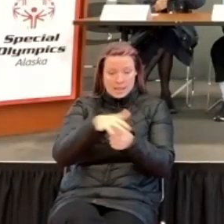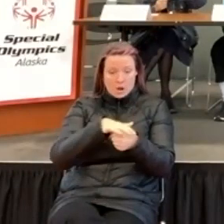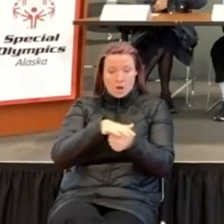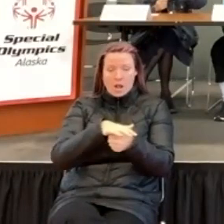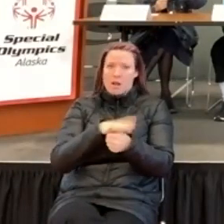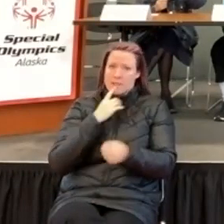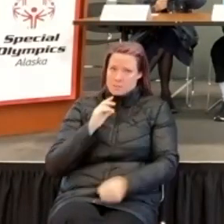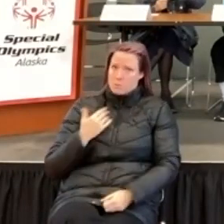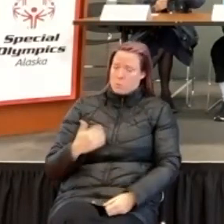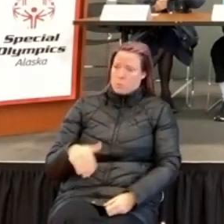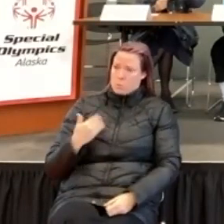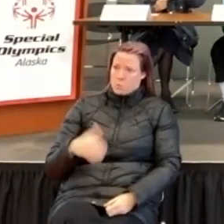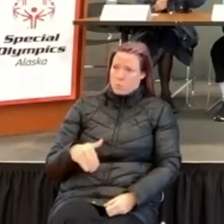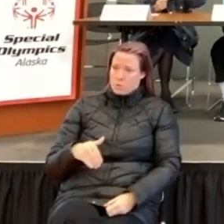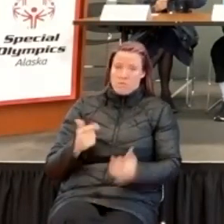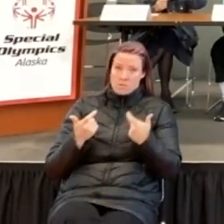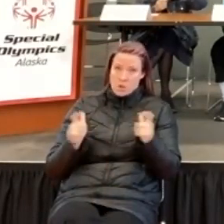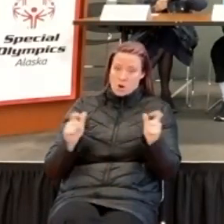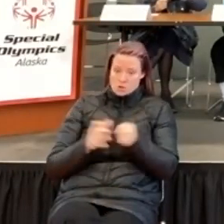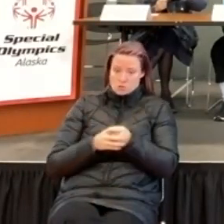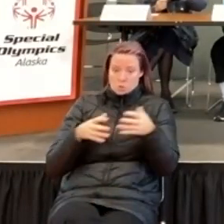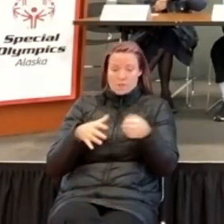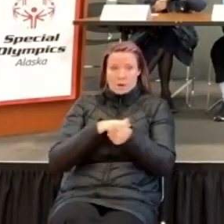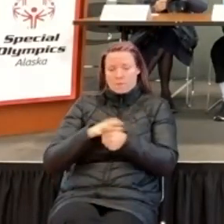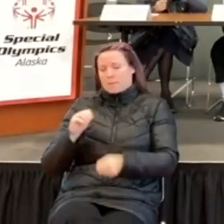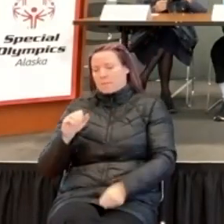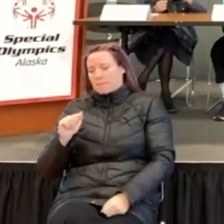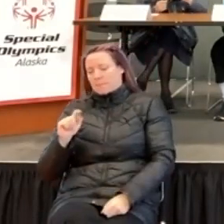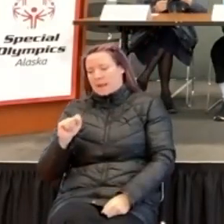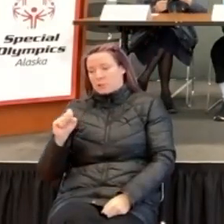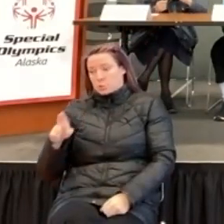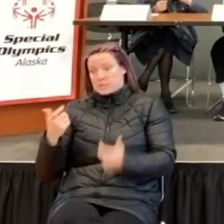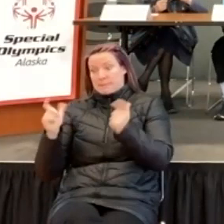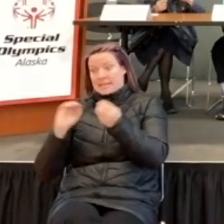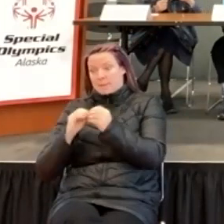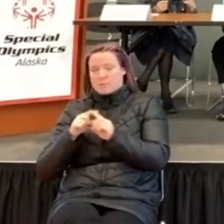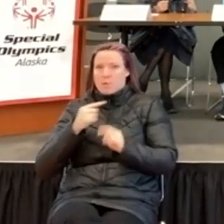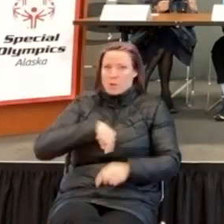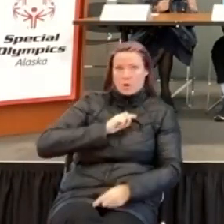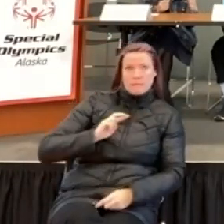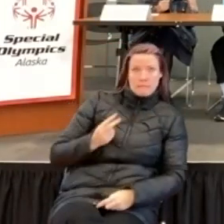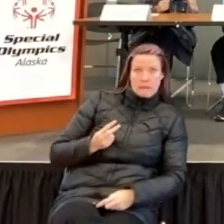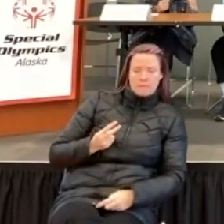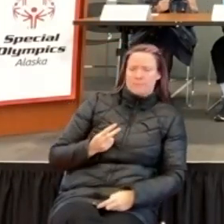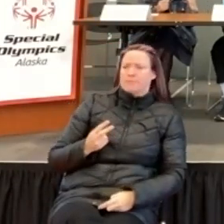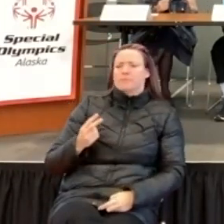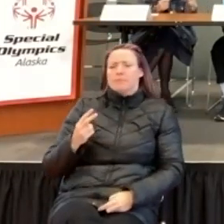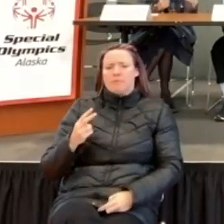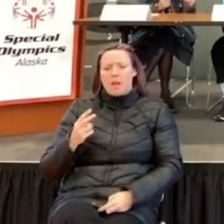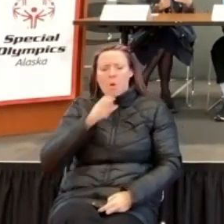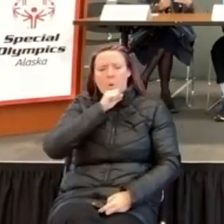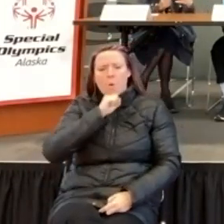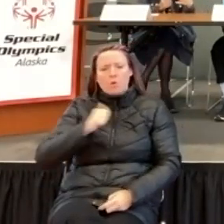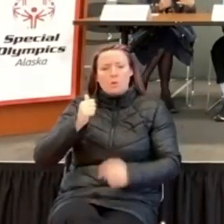is the second growth area behind the Matsu when it comes to veterans, they would love to live in tiny homes where